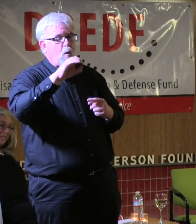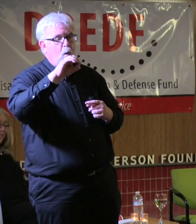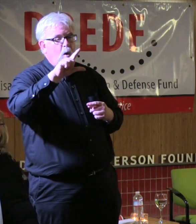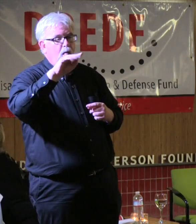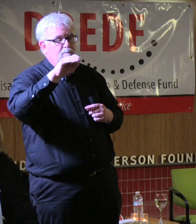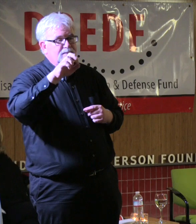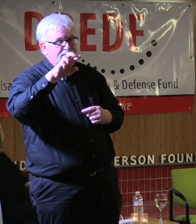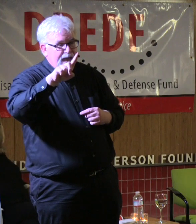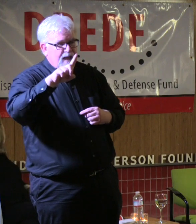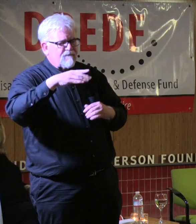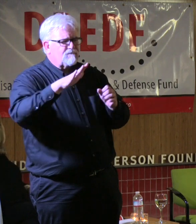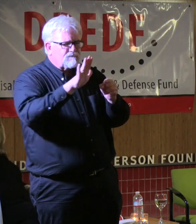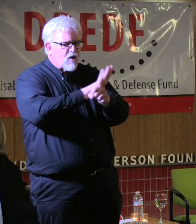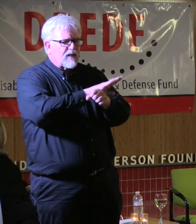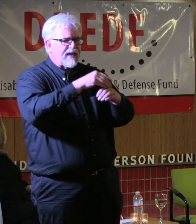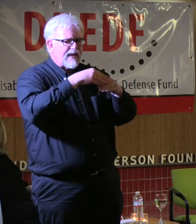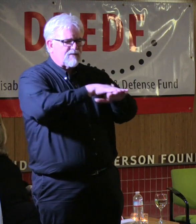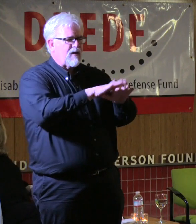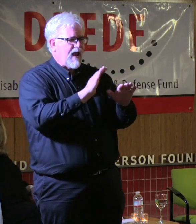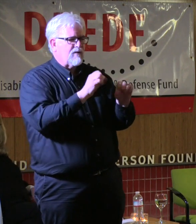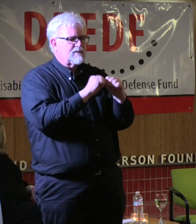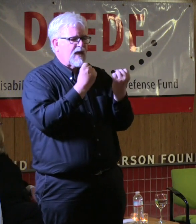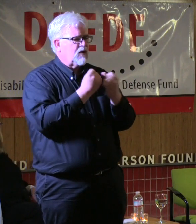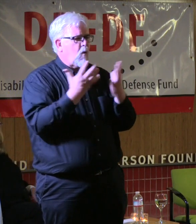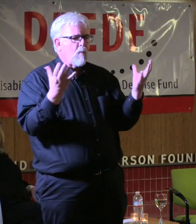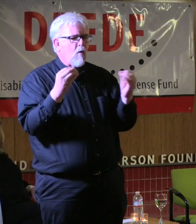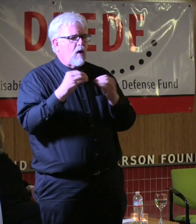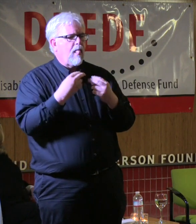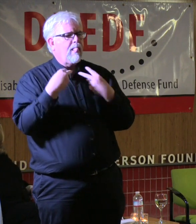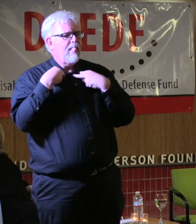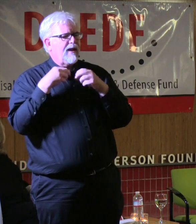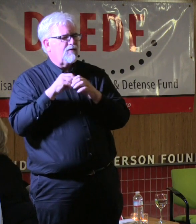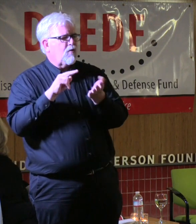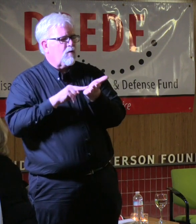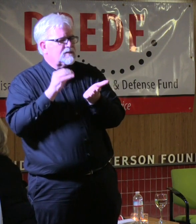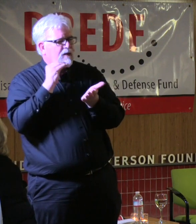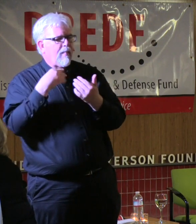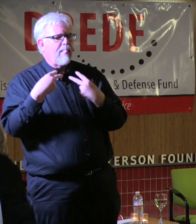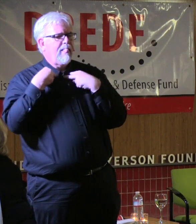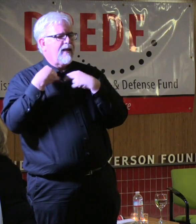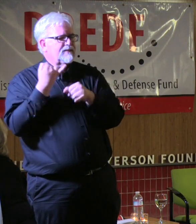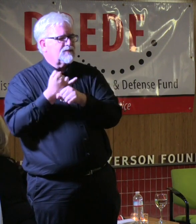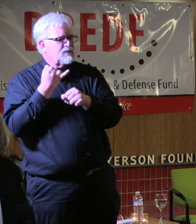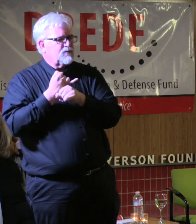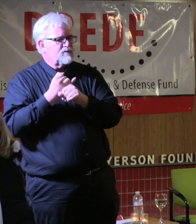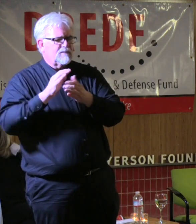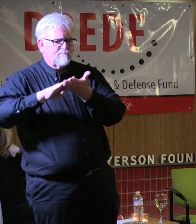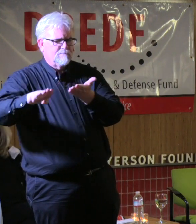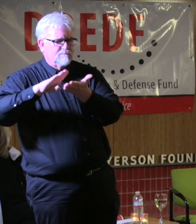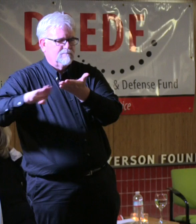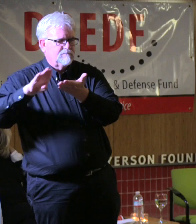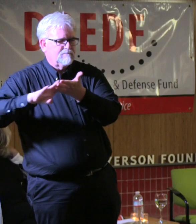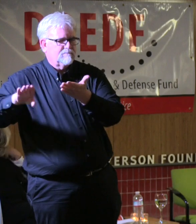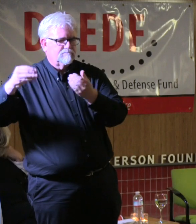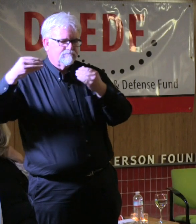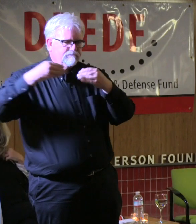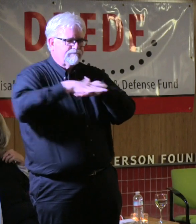is fully integrated in our society and that every person can live where he or she wants to live.